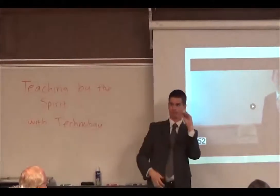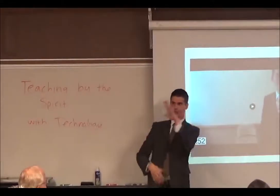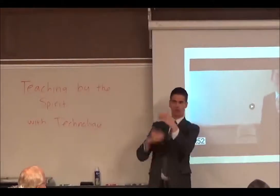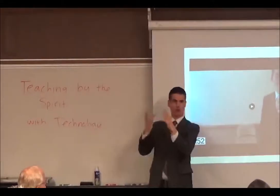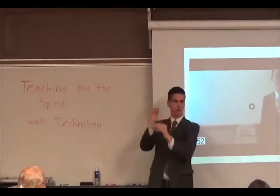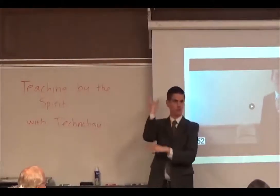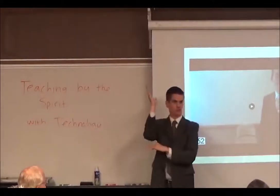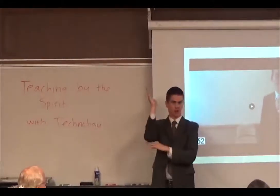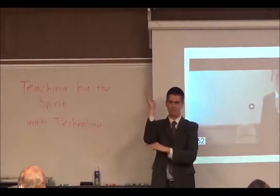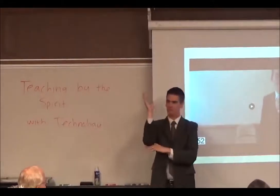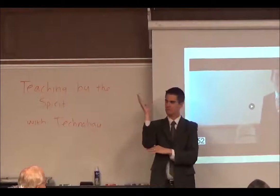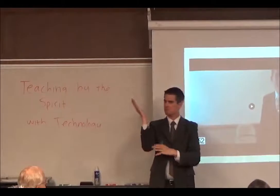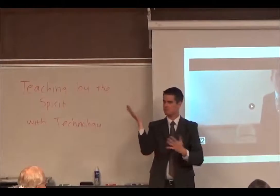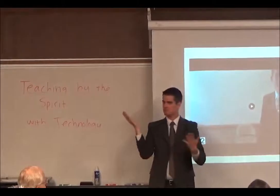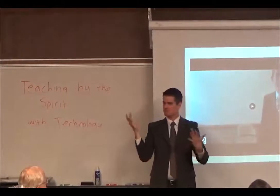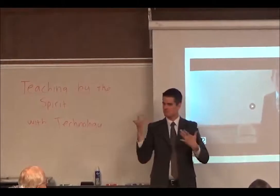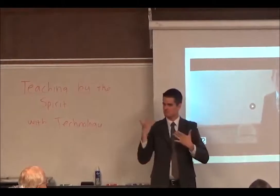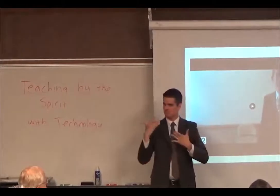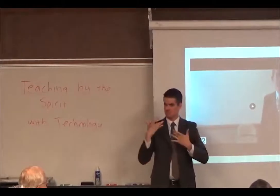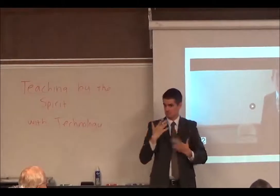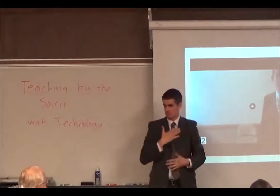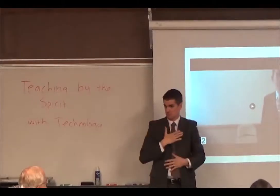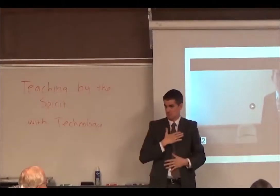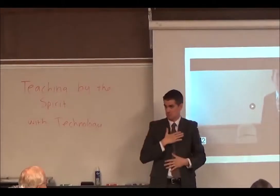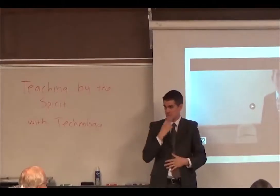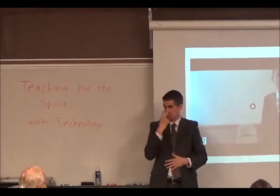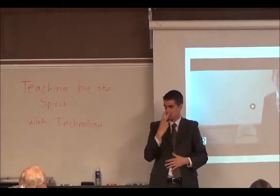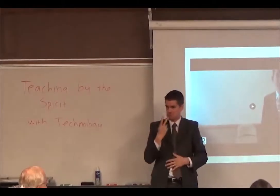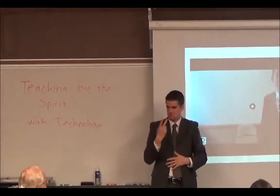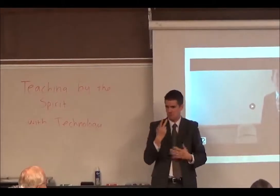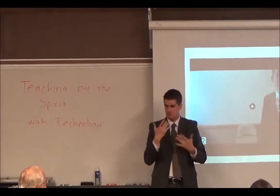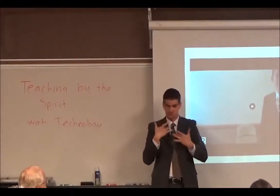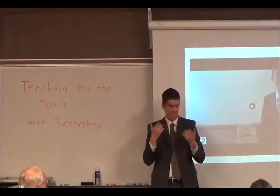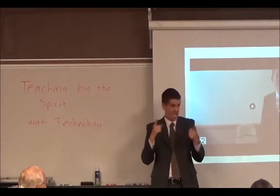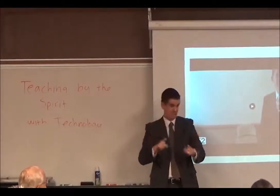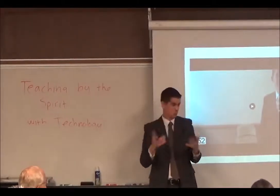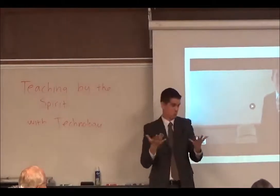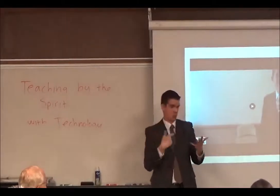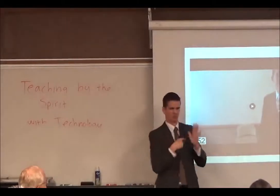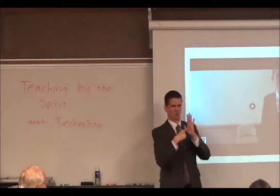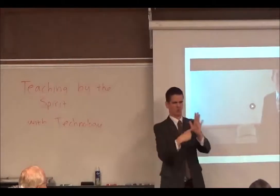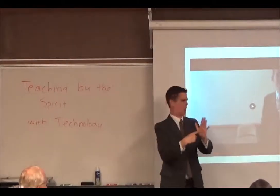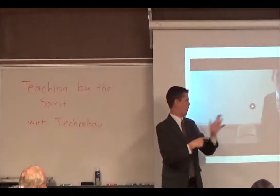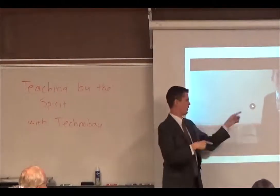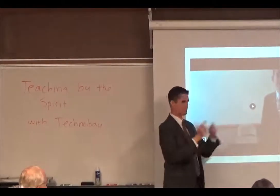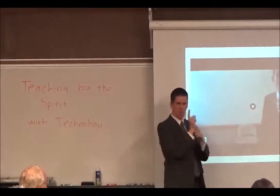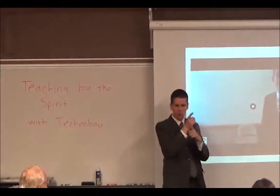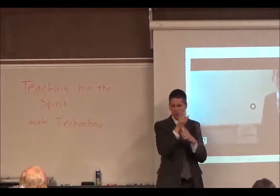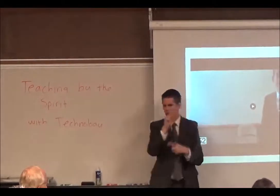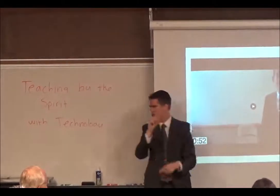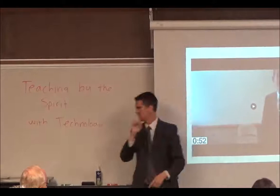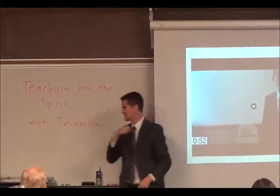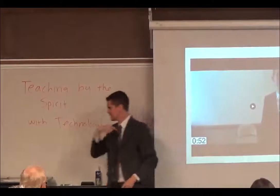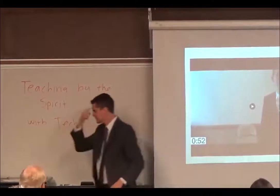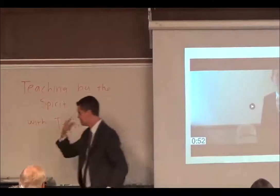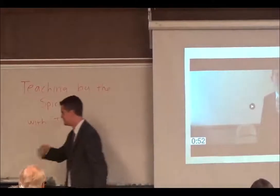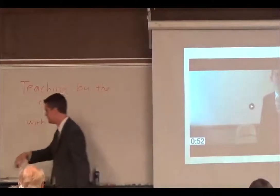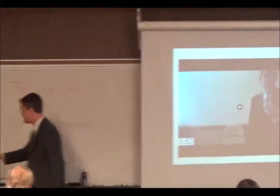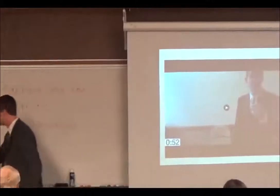at a general conference talk. So I want you to see what happens. I'm going to go ahead and show. It's only like a